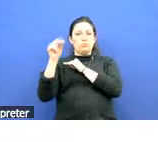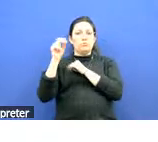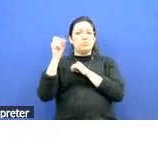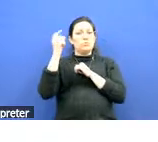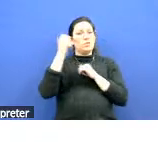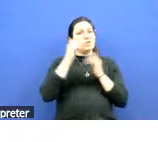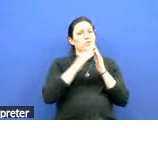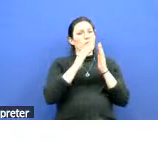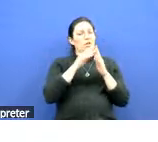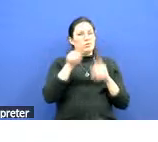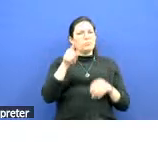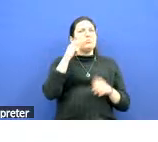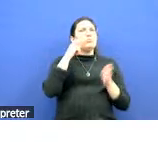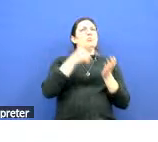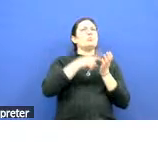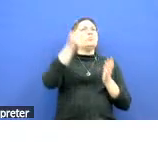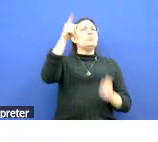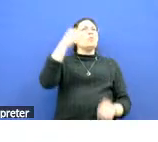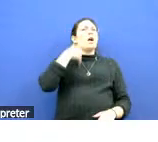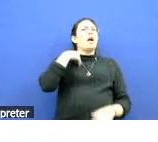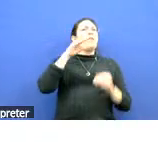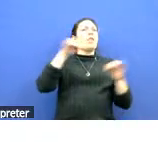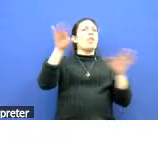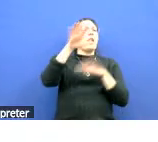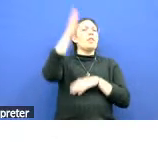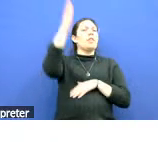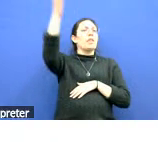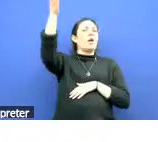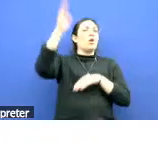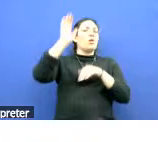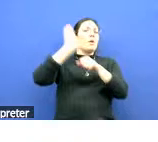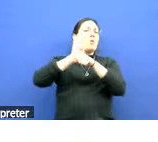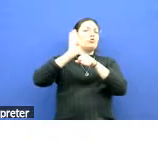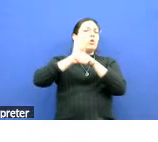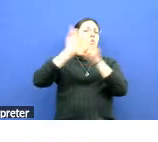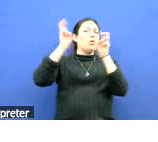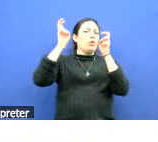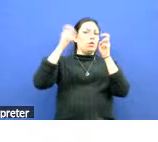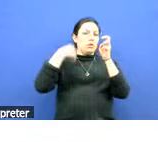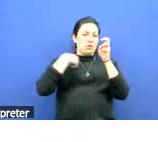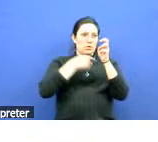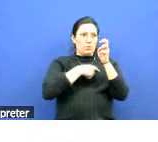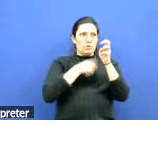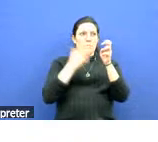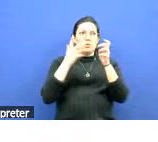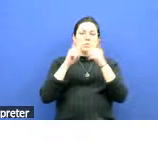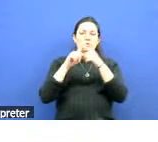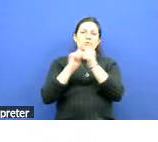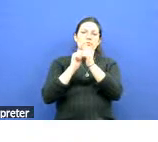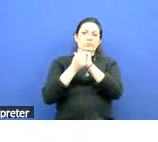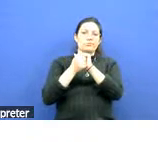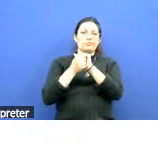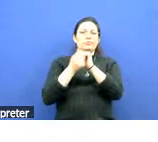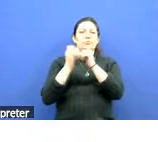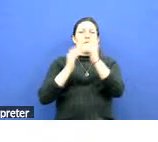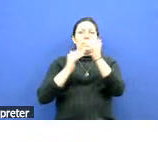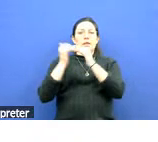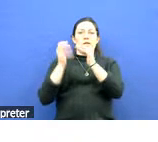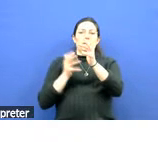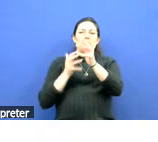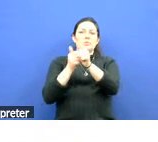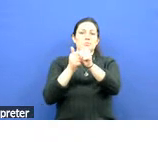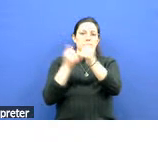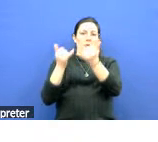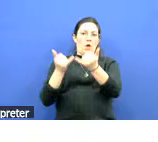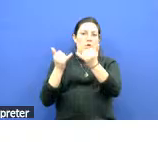across some land up there, zoned commercially, and this is a case where we're simply looking to rebuild and modernize